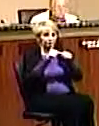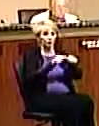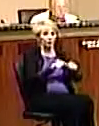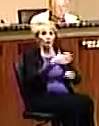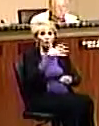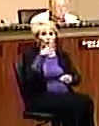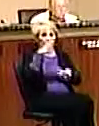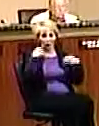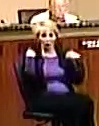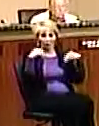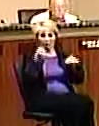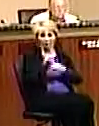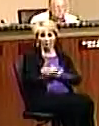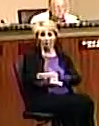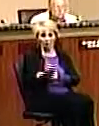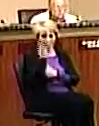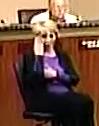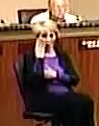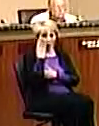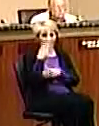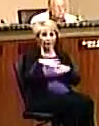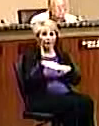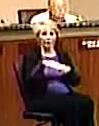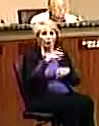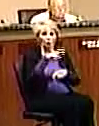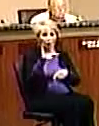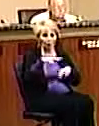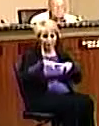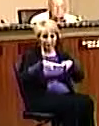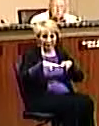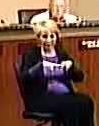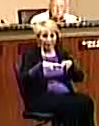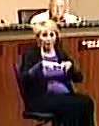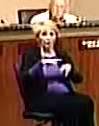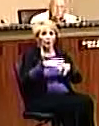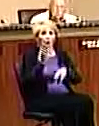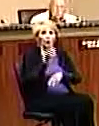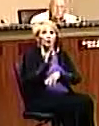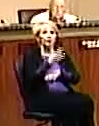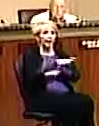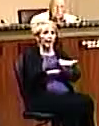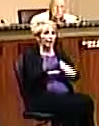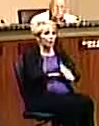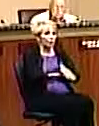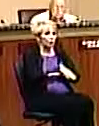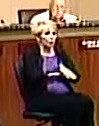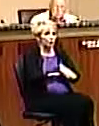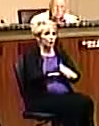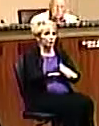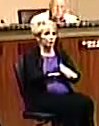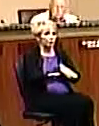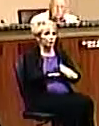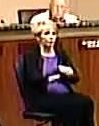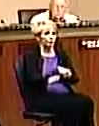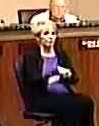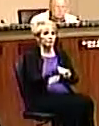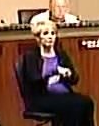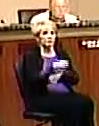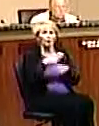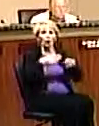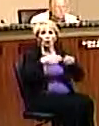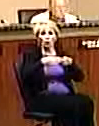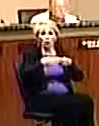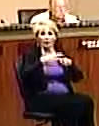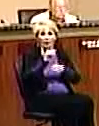Farmers Market, Saturday morning at the railroad station, and Wednesday afternoon at the corner